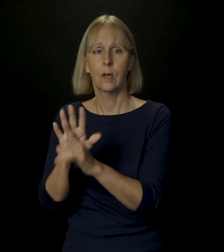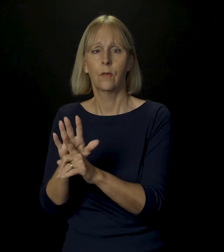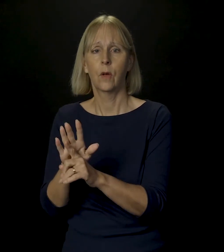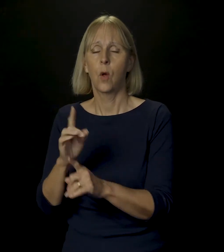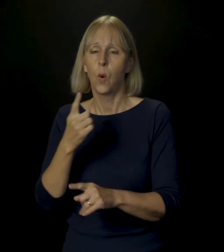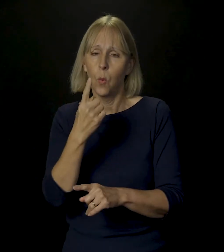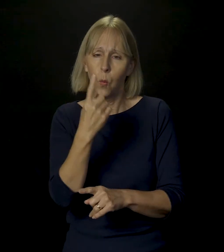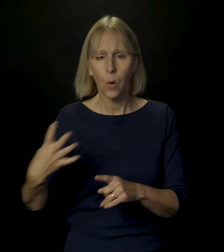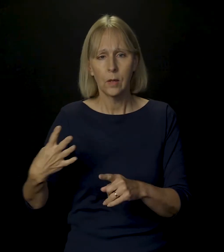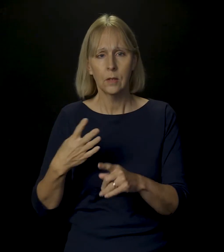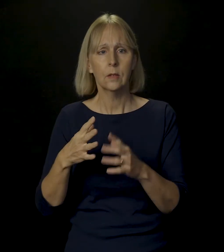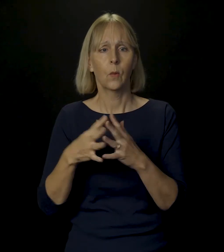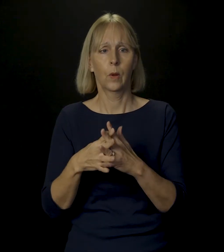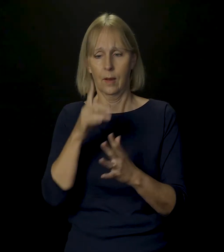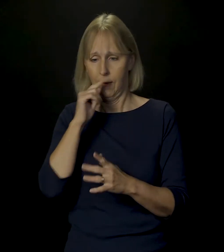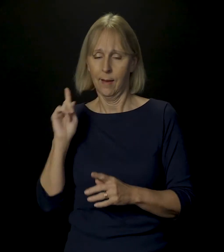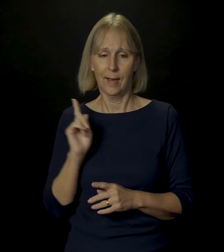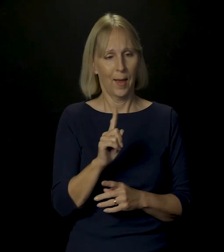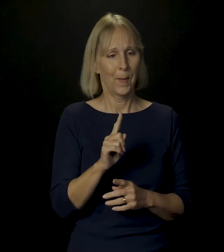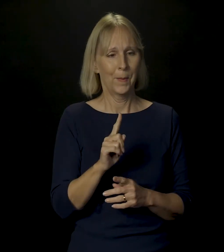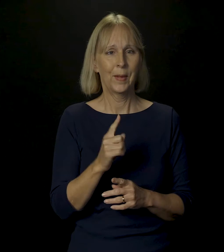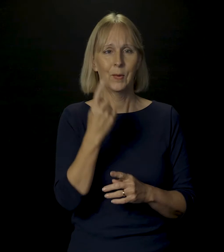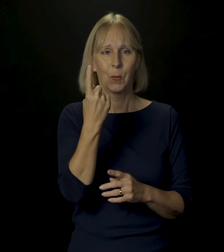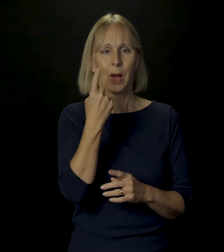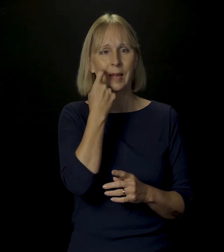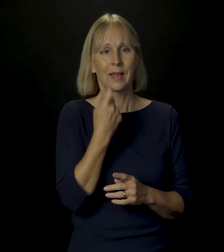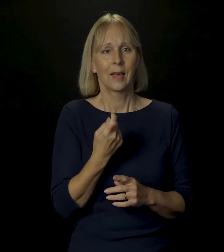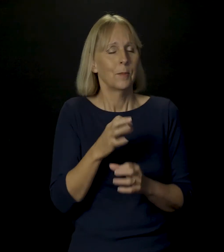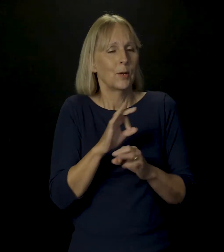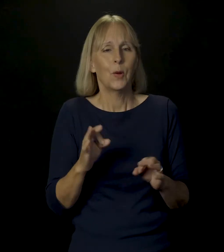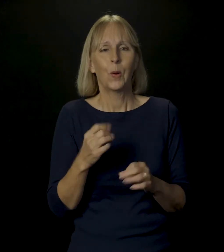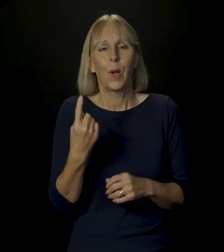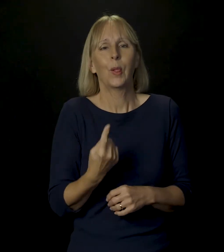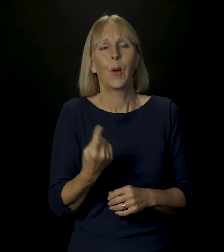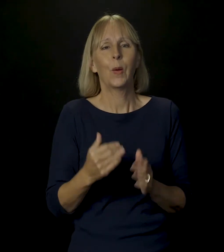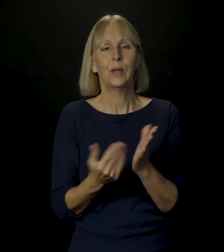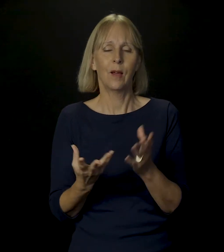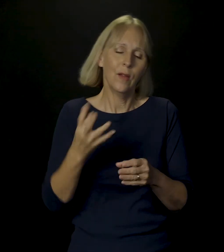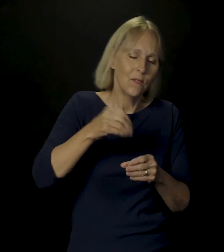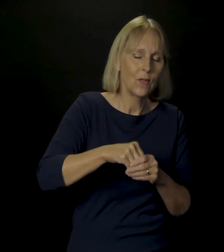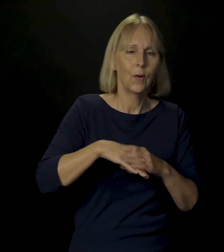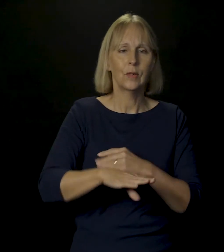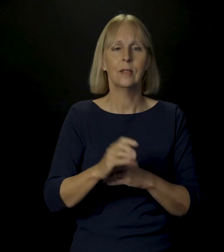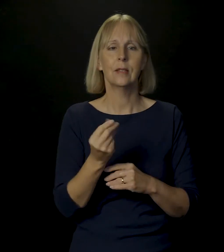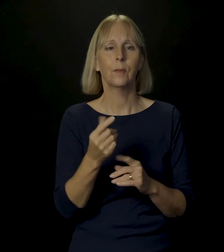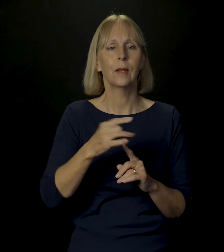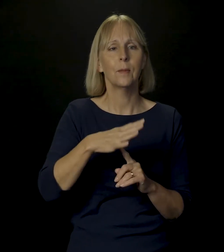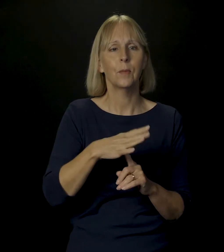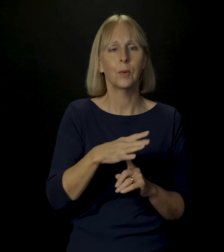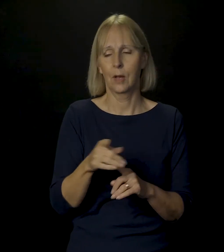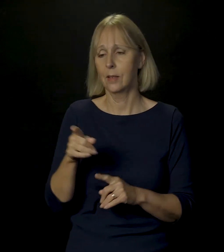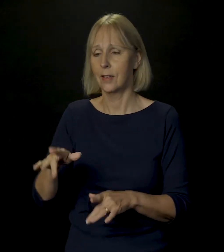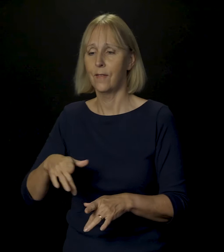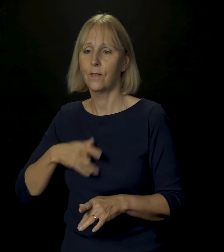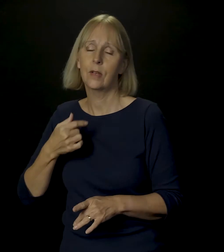to One Care Once a week And when she's there She's not by herself She's part of Something that matters And